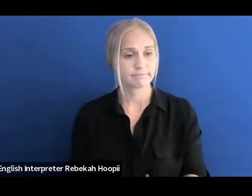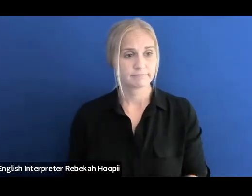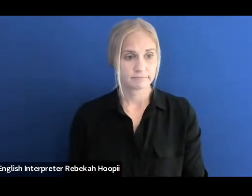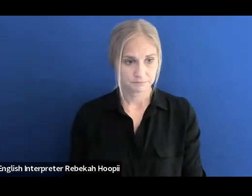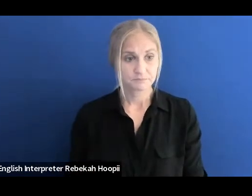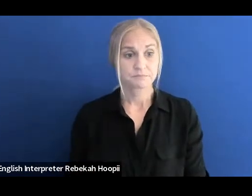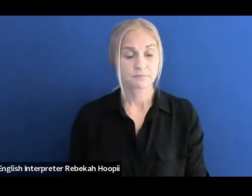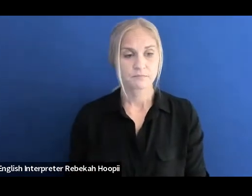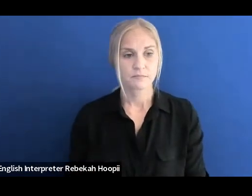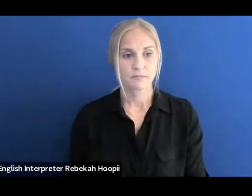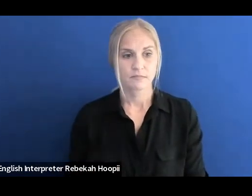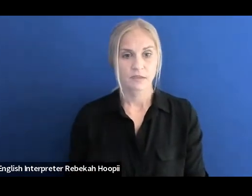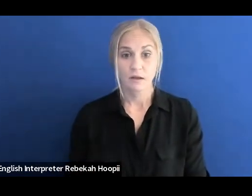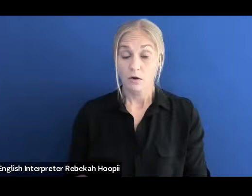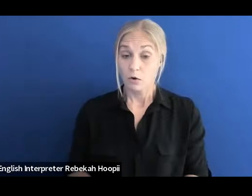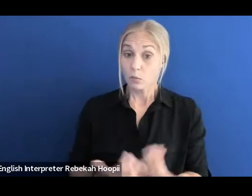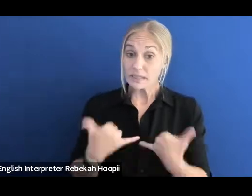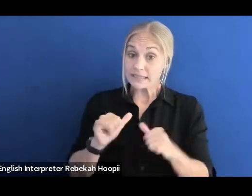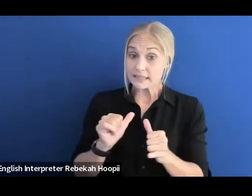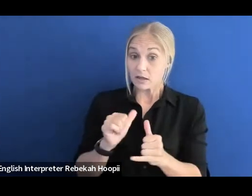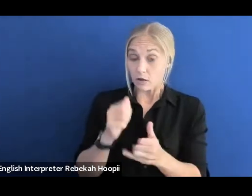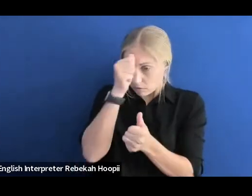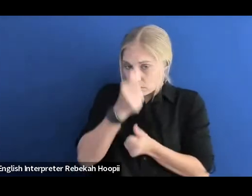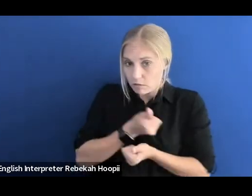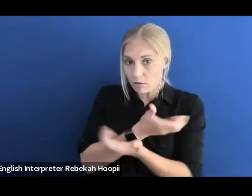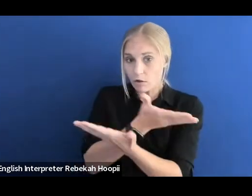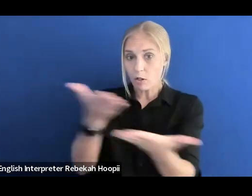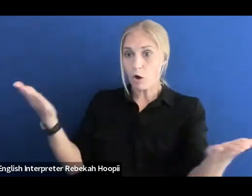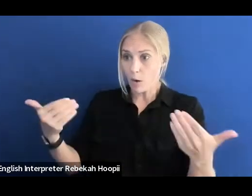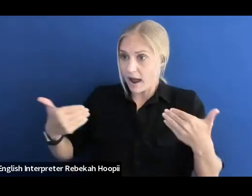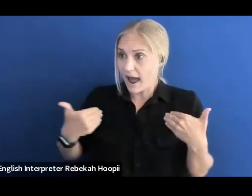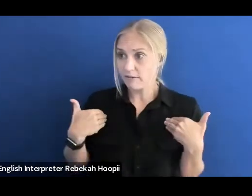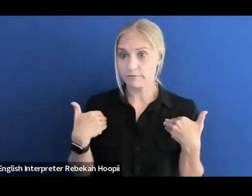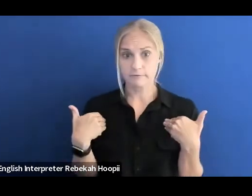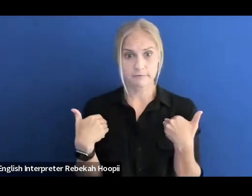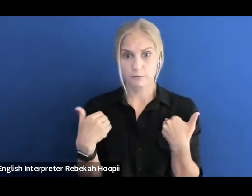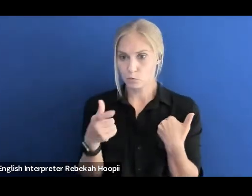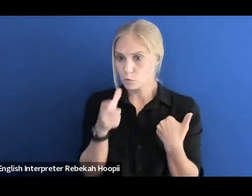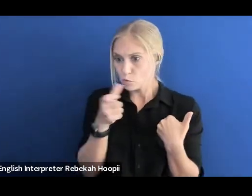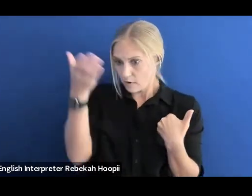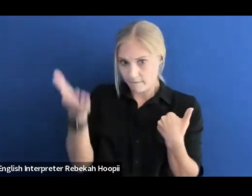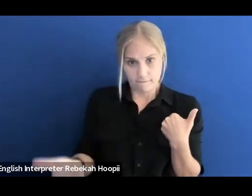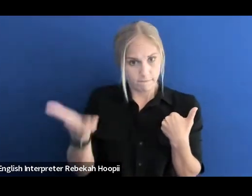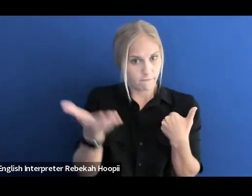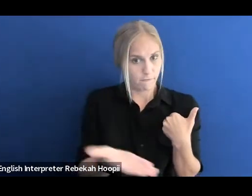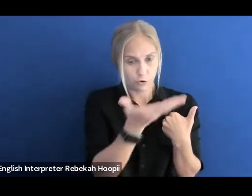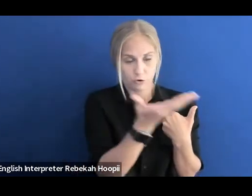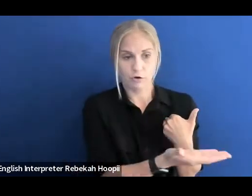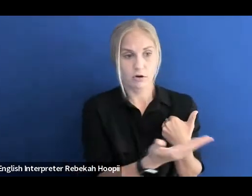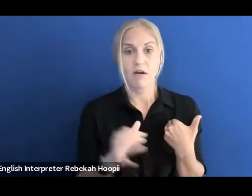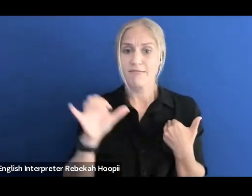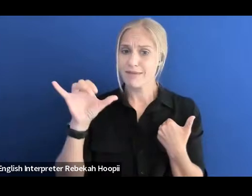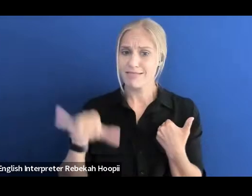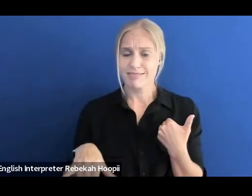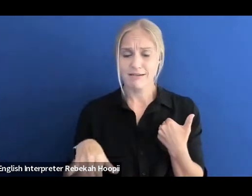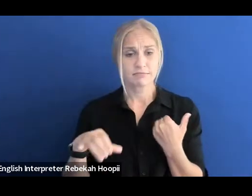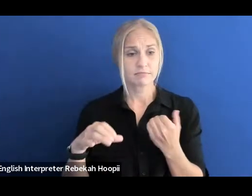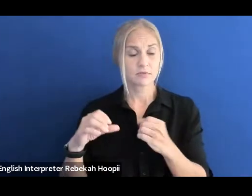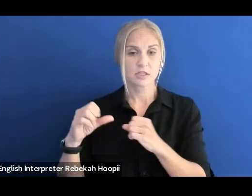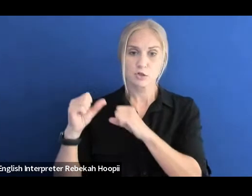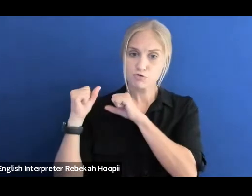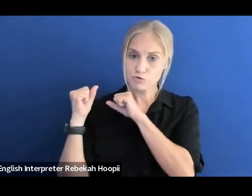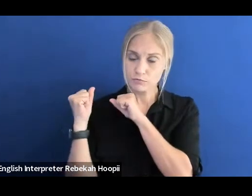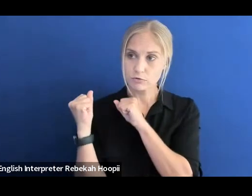So we still have aloha for you folks, whoever you are. And that's the strongest